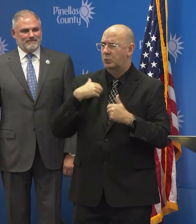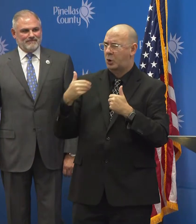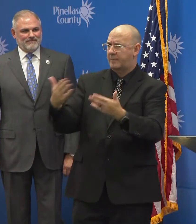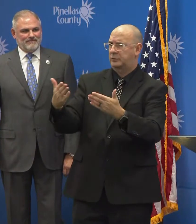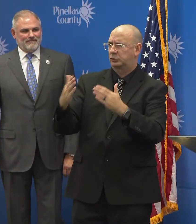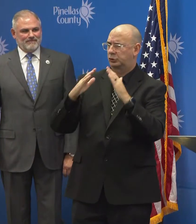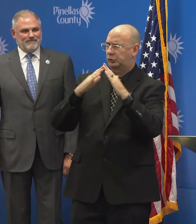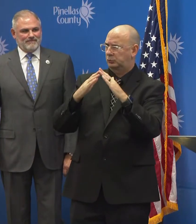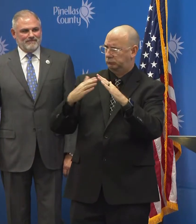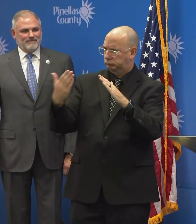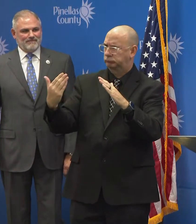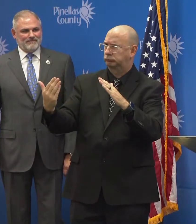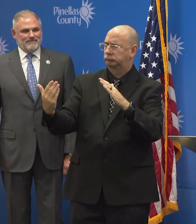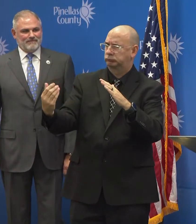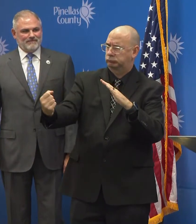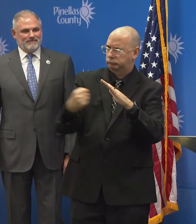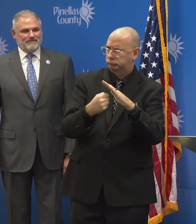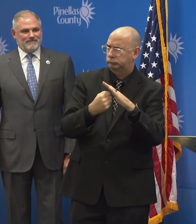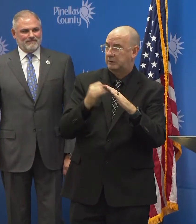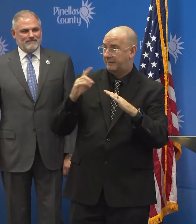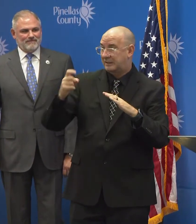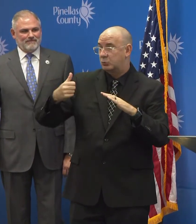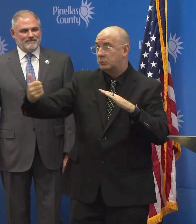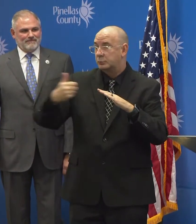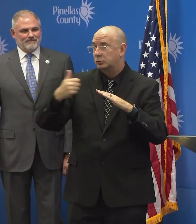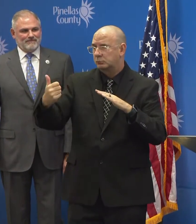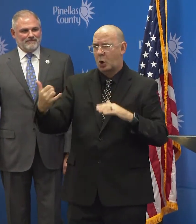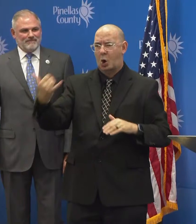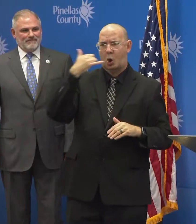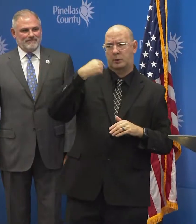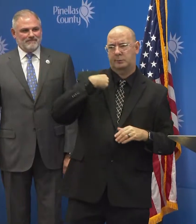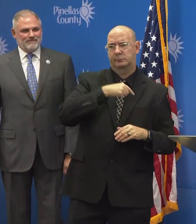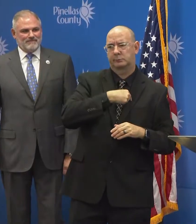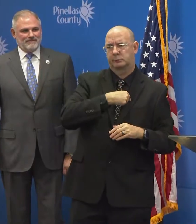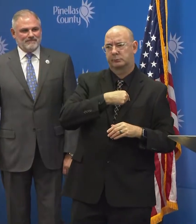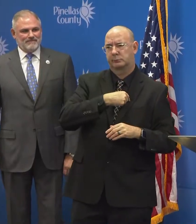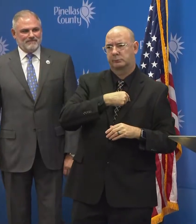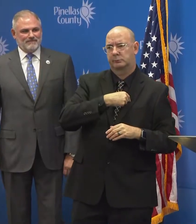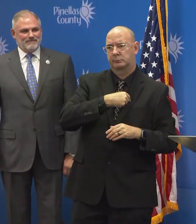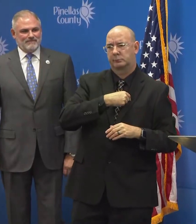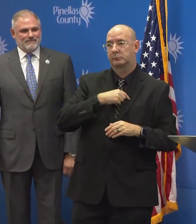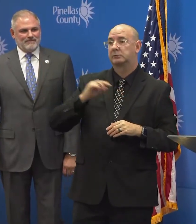special needs transportation, please call our County Information Center at